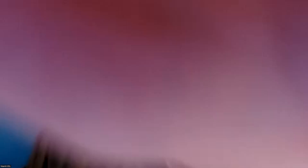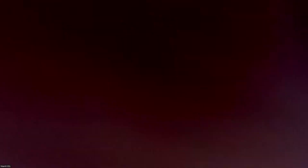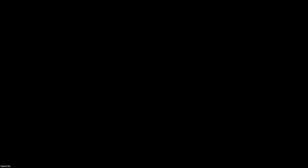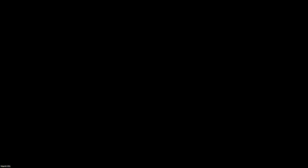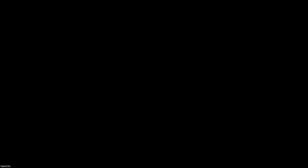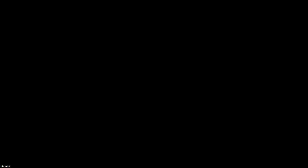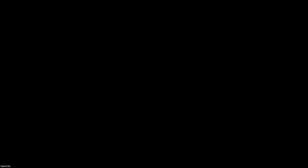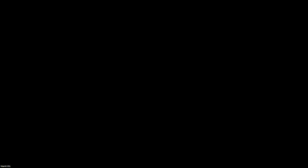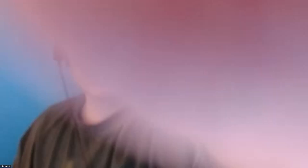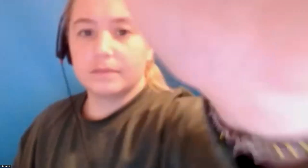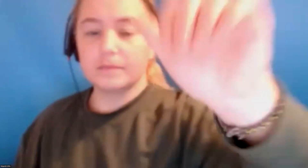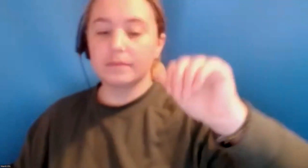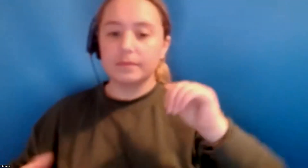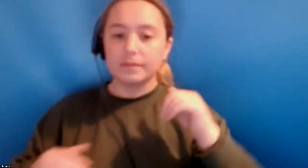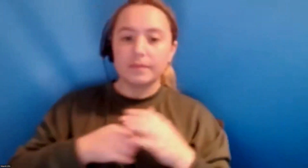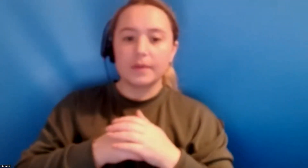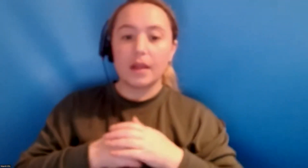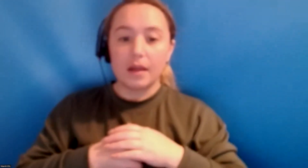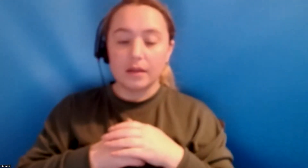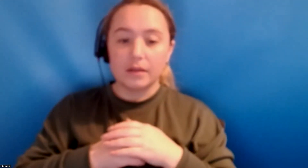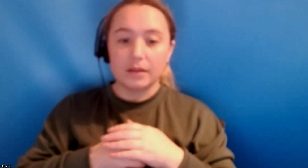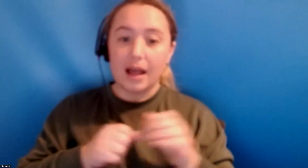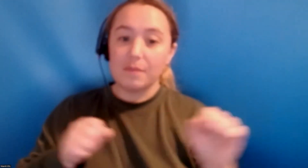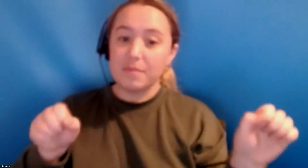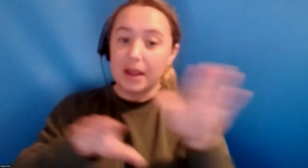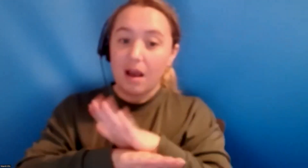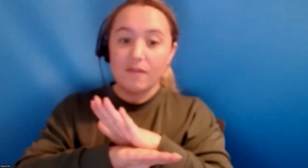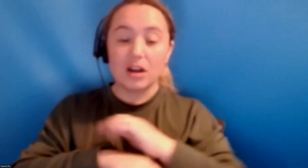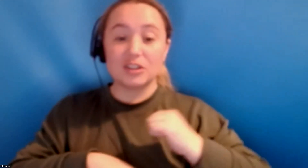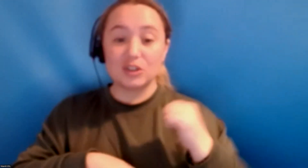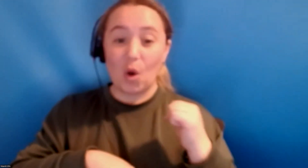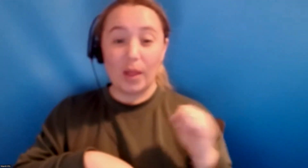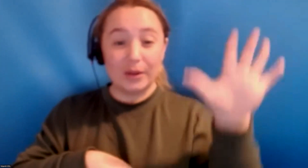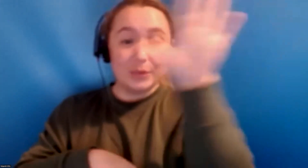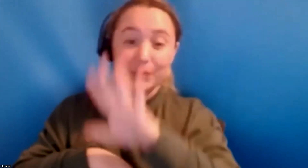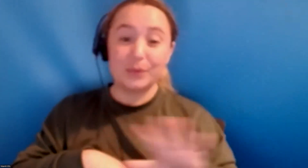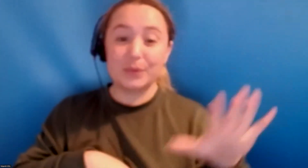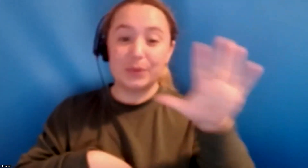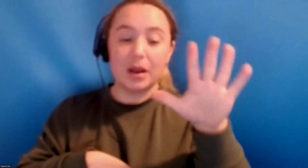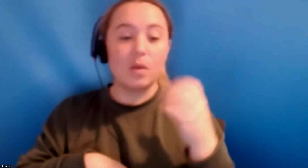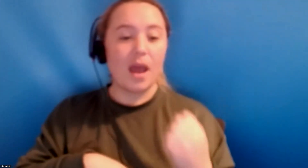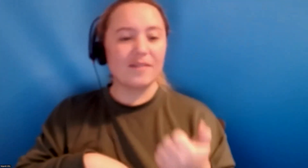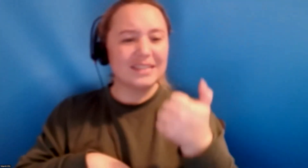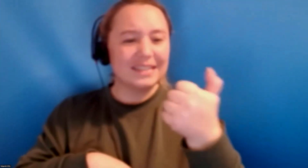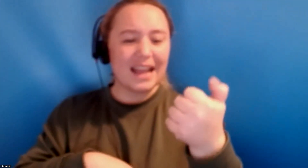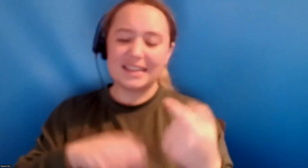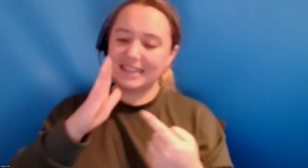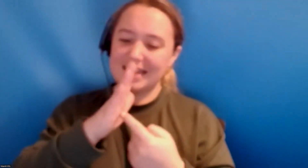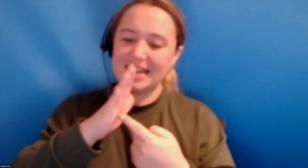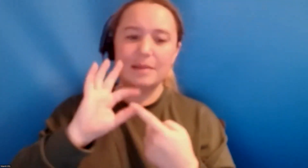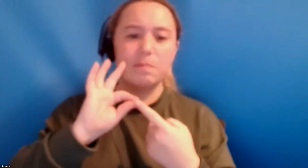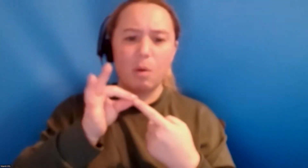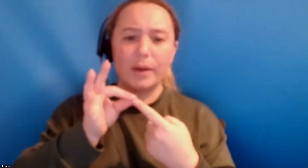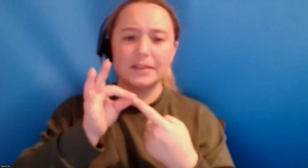nobody kicks me under the laptop from the group, I think we had about 6 key points. People can obviously raise things afterwards. I